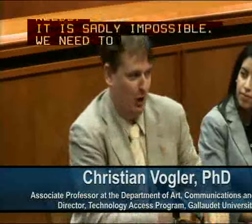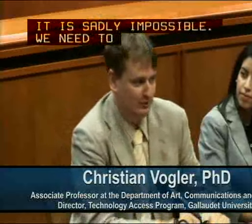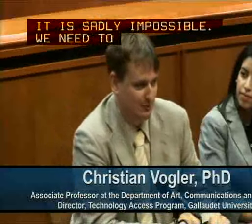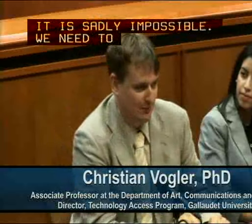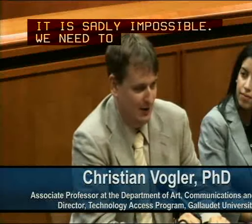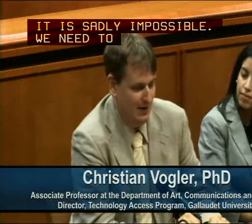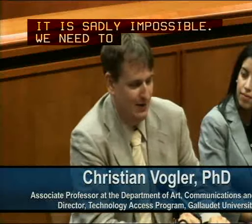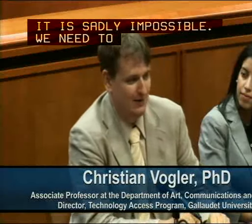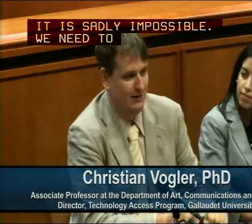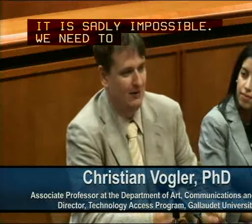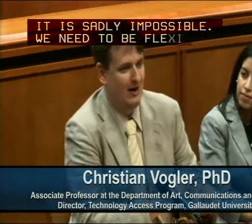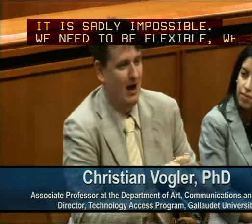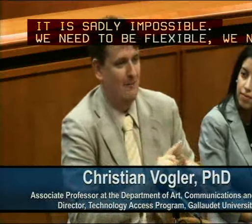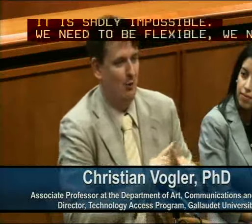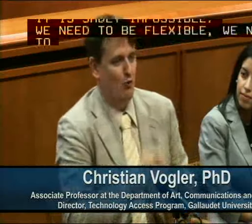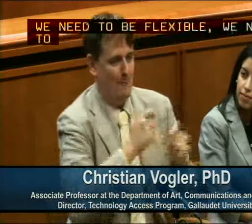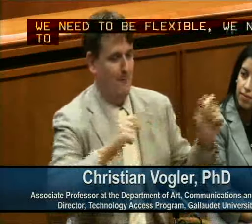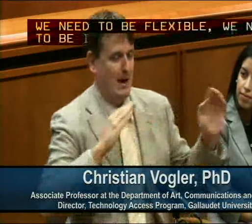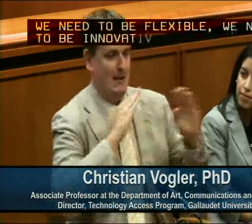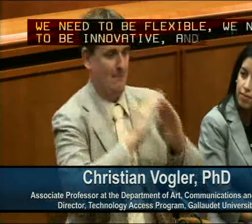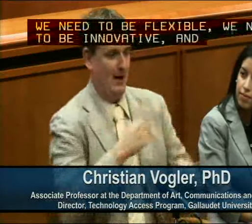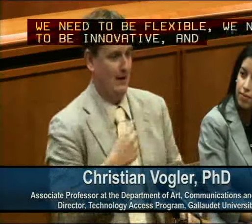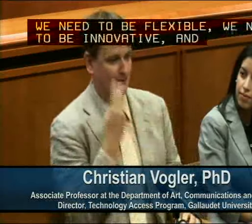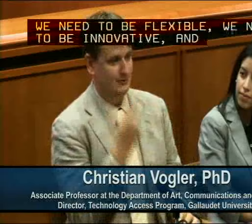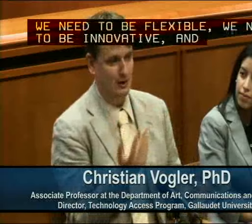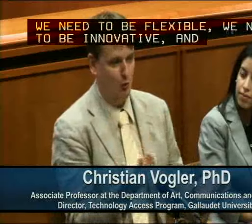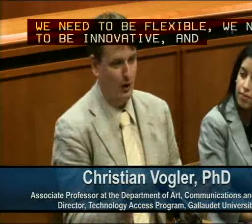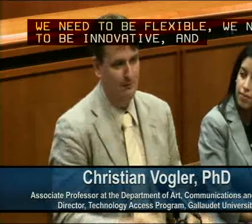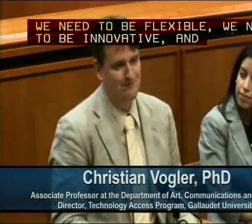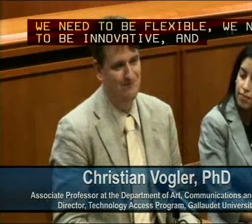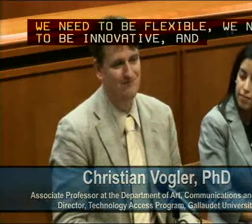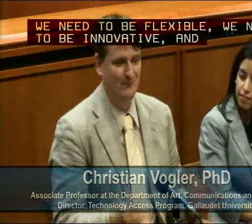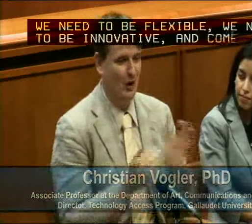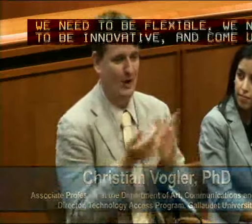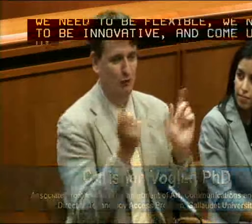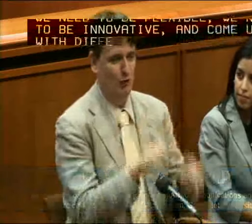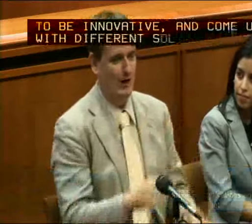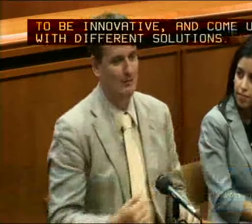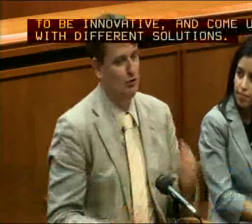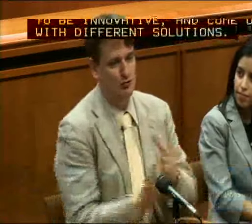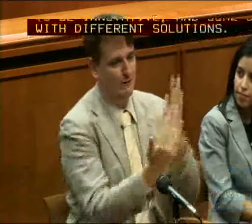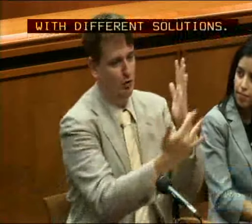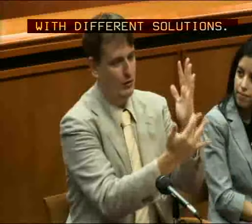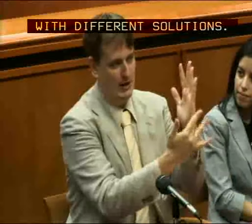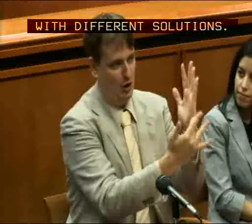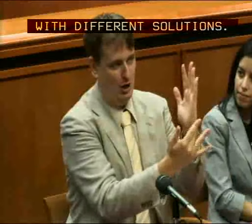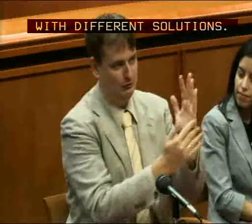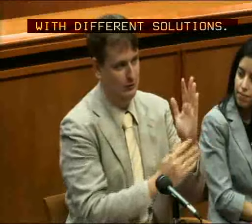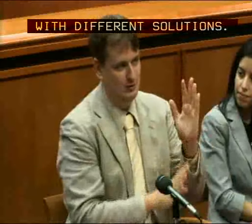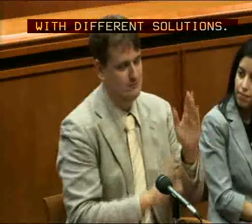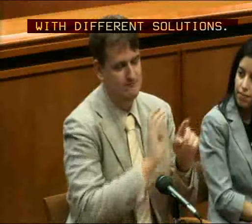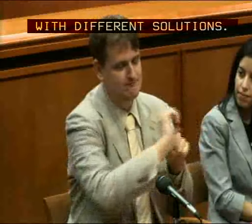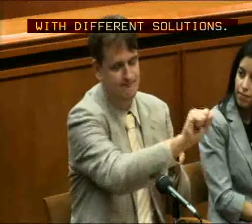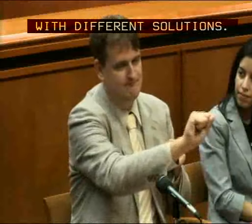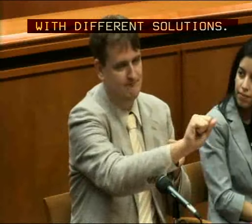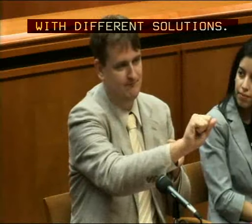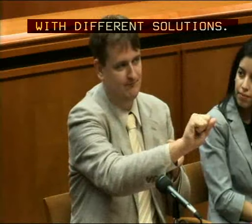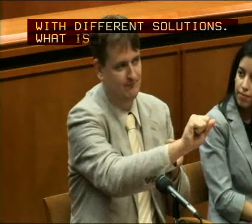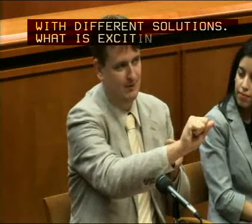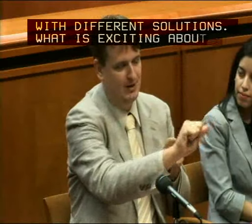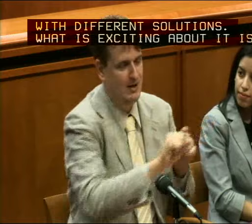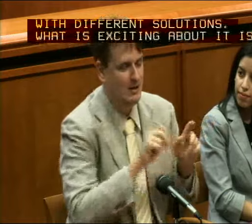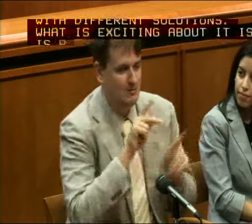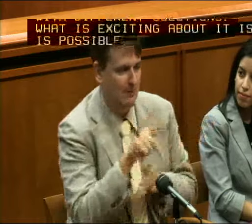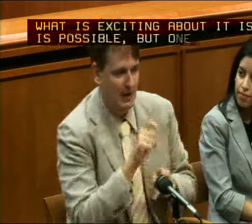solutions. And what's exciting about it is that it is possible, but one of the biggest barriers that I see is that